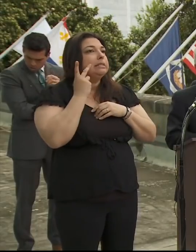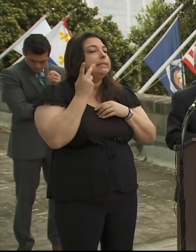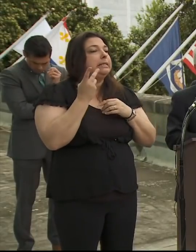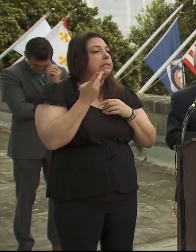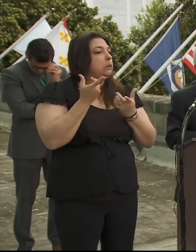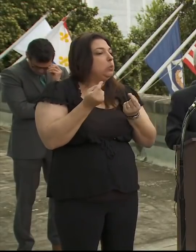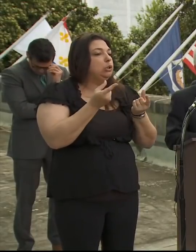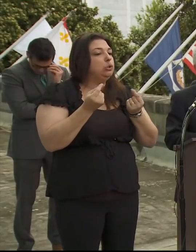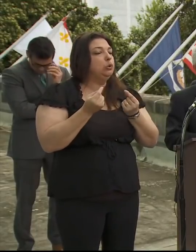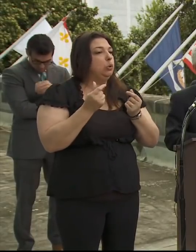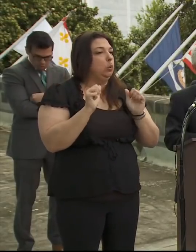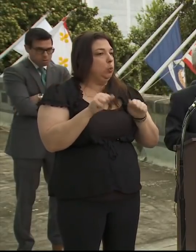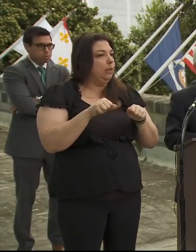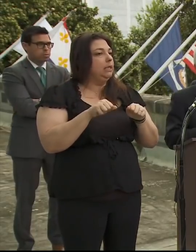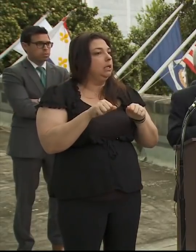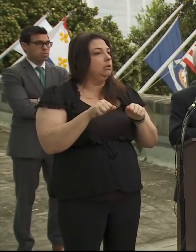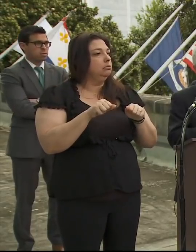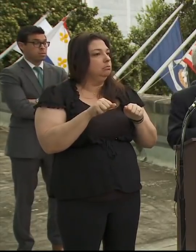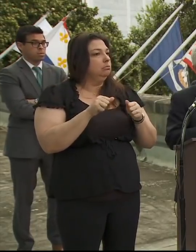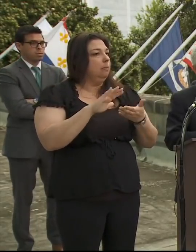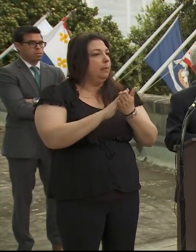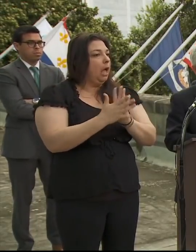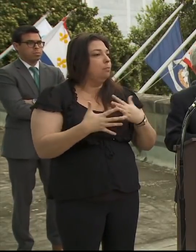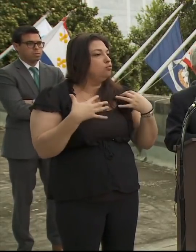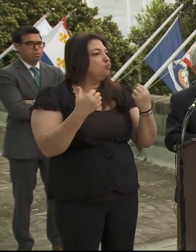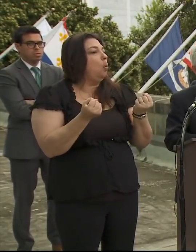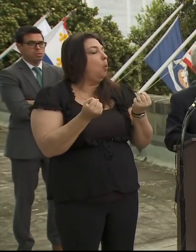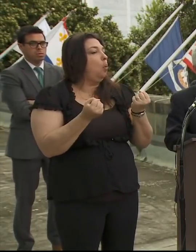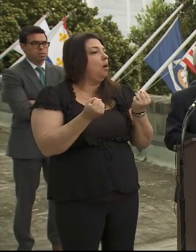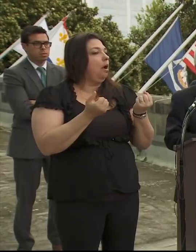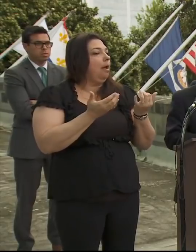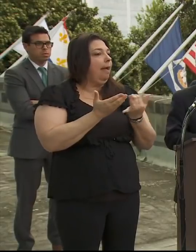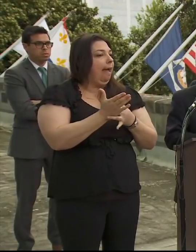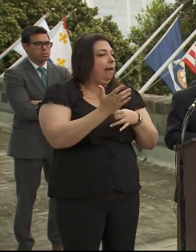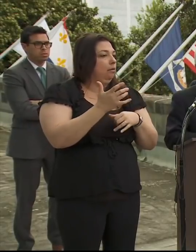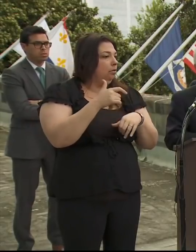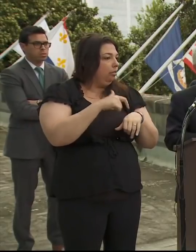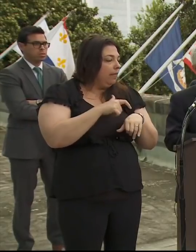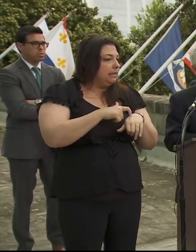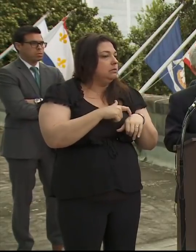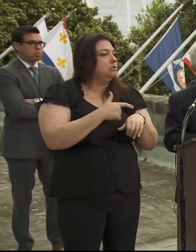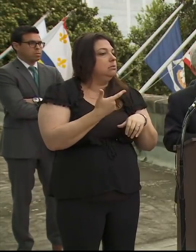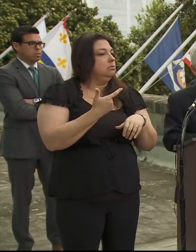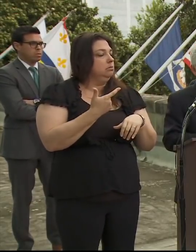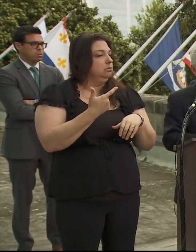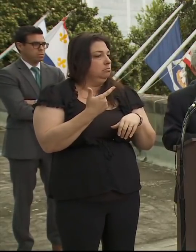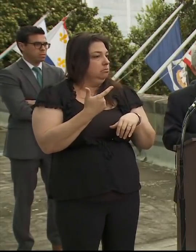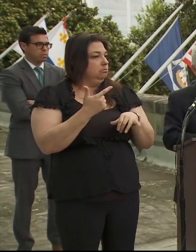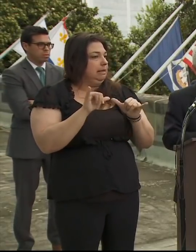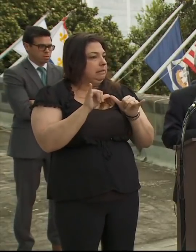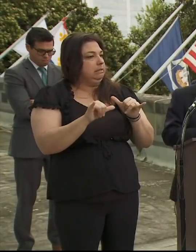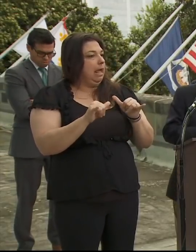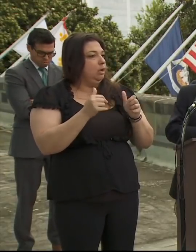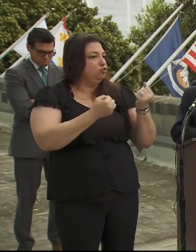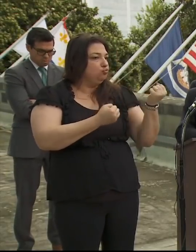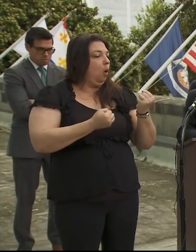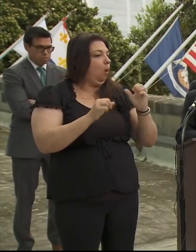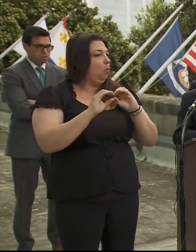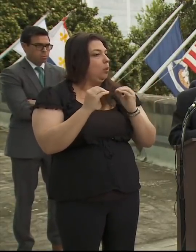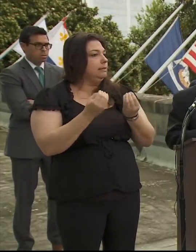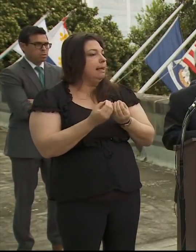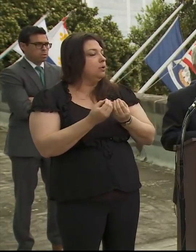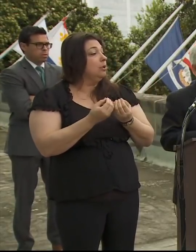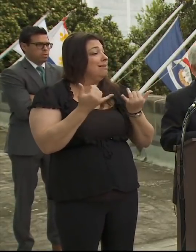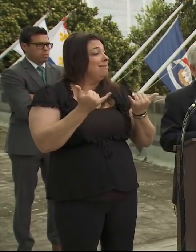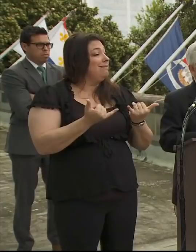to ensure that we can come out of this and be as strong as ever as the strong destination marketing organization that we have been. With that, I'd like to call